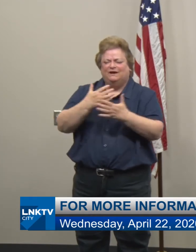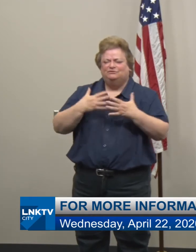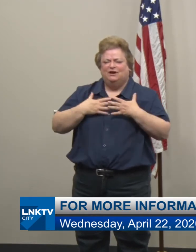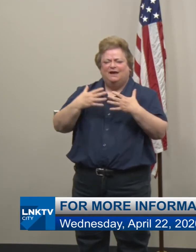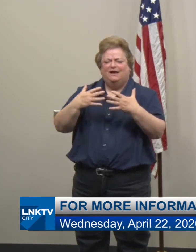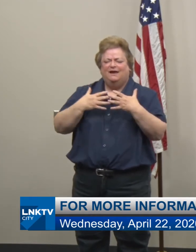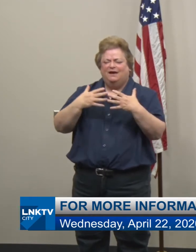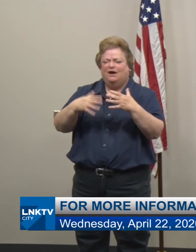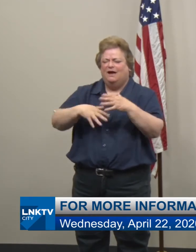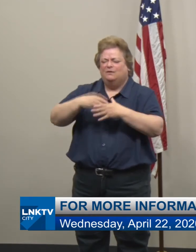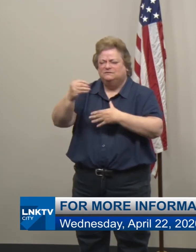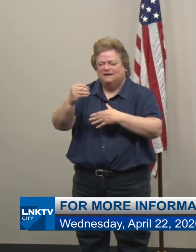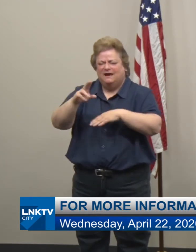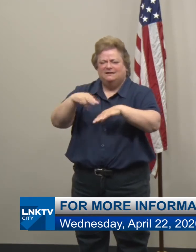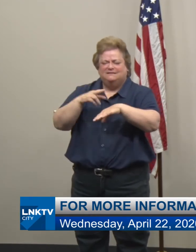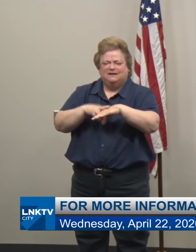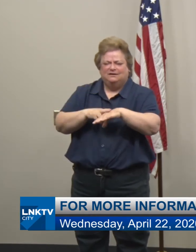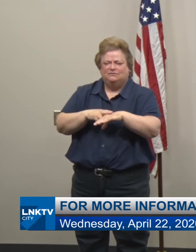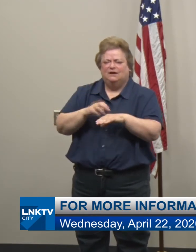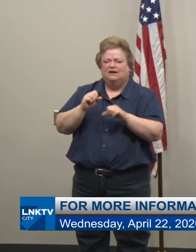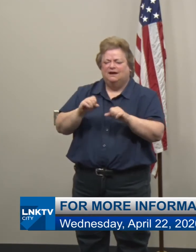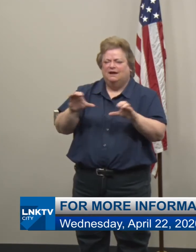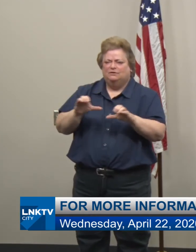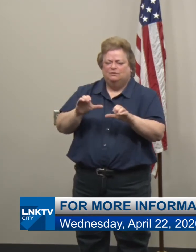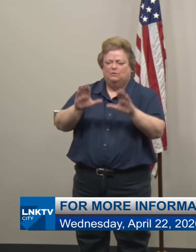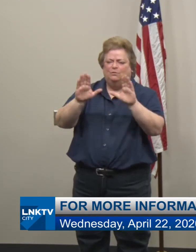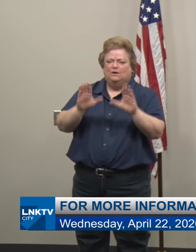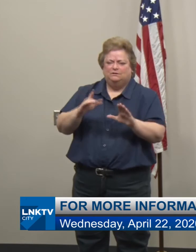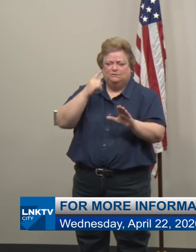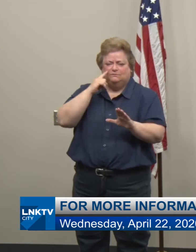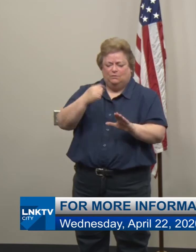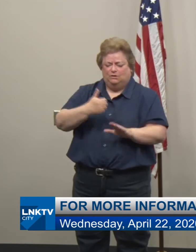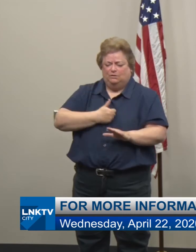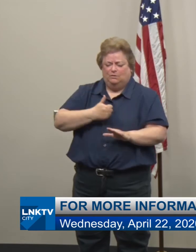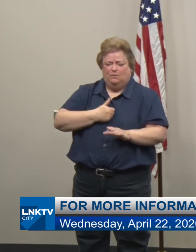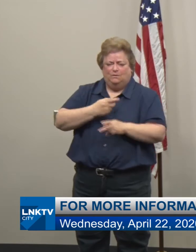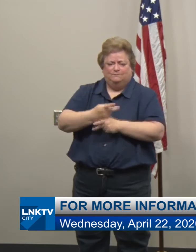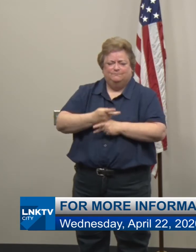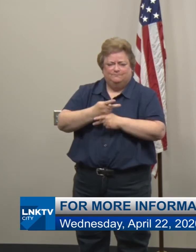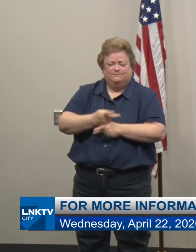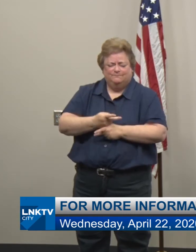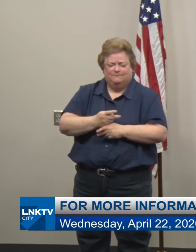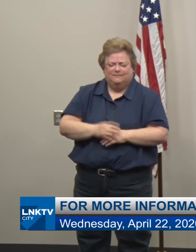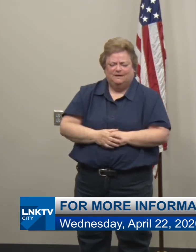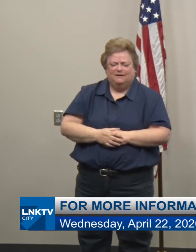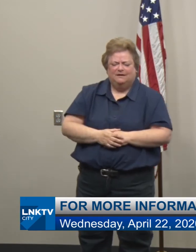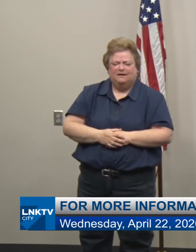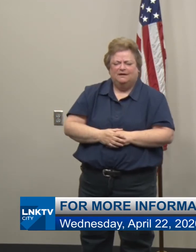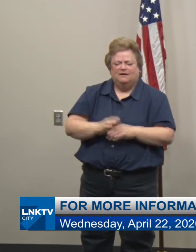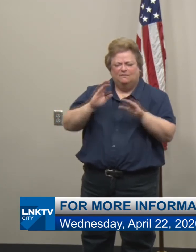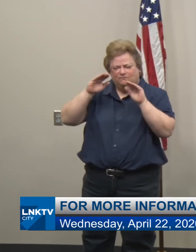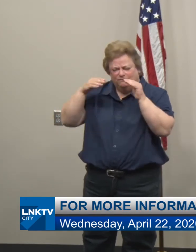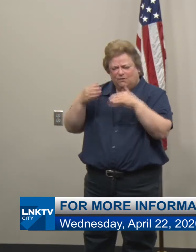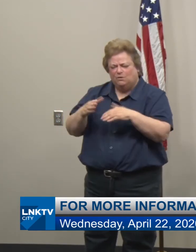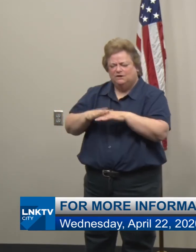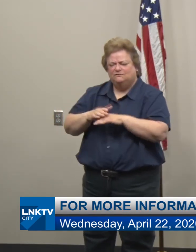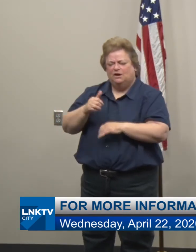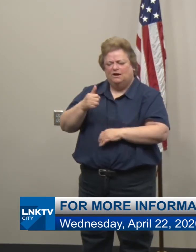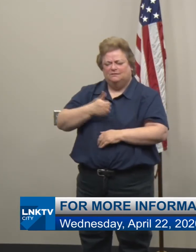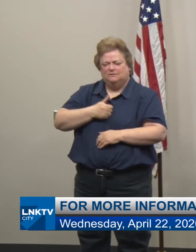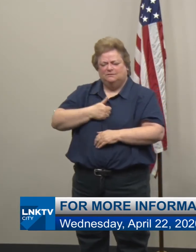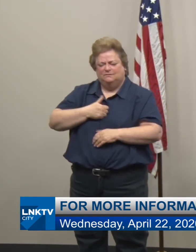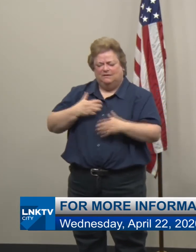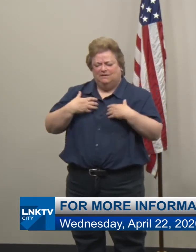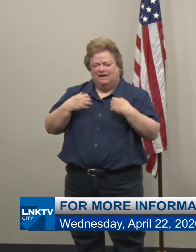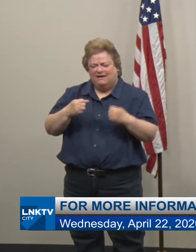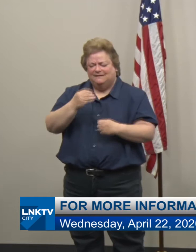and in nature can do wonders for personal well-being. We want you to consider focusing on your personal health by eating